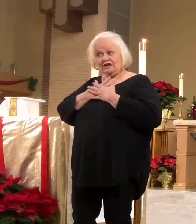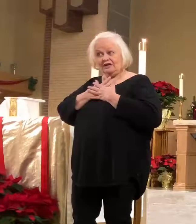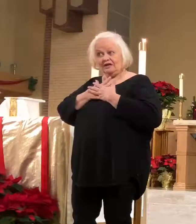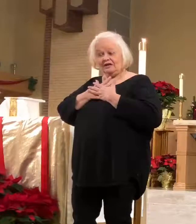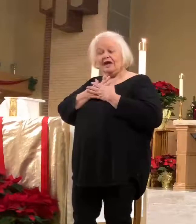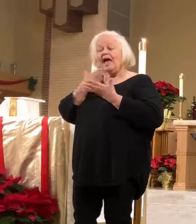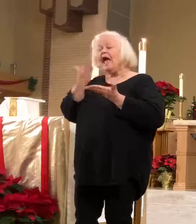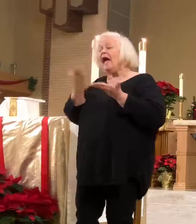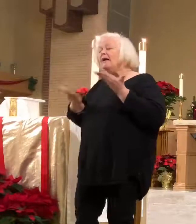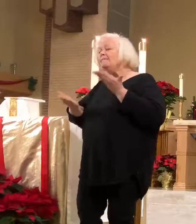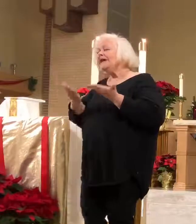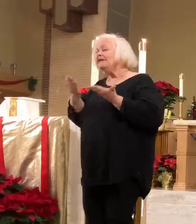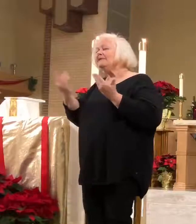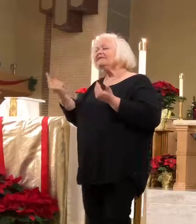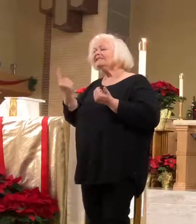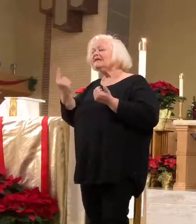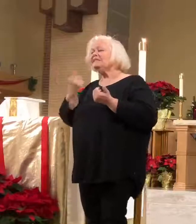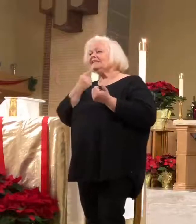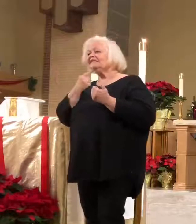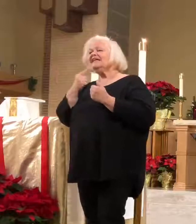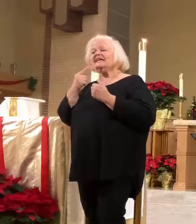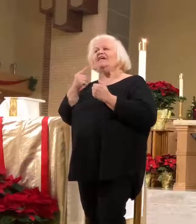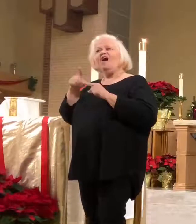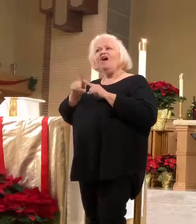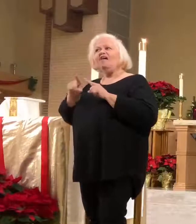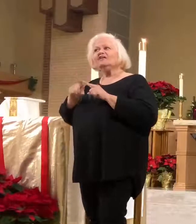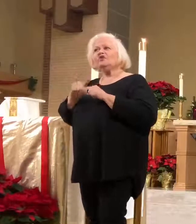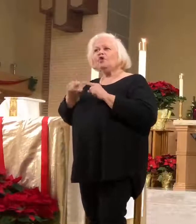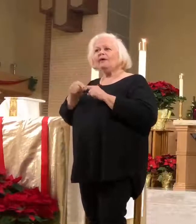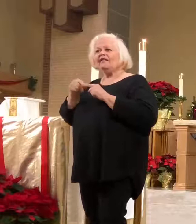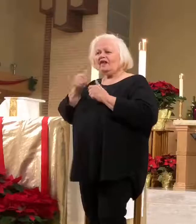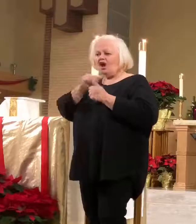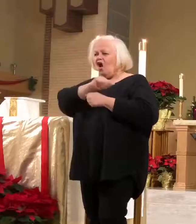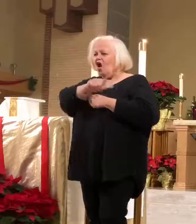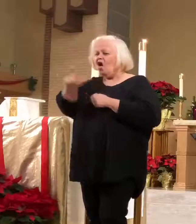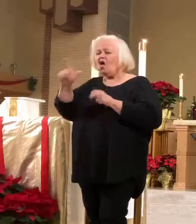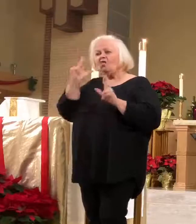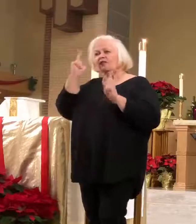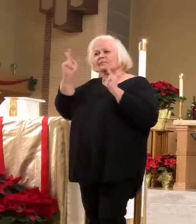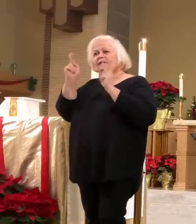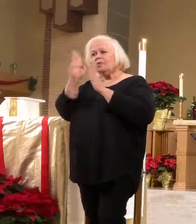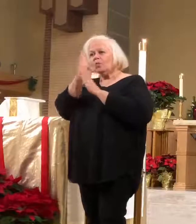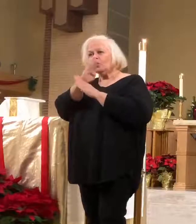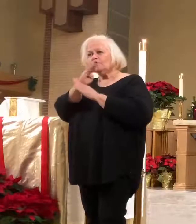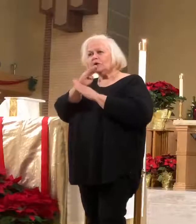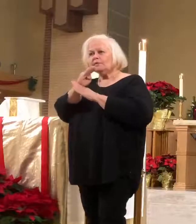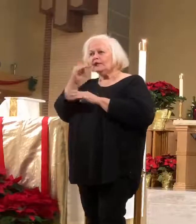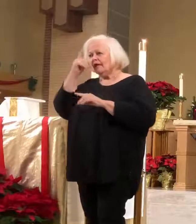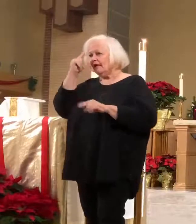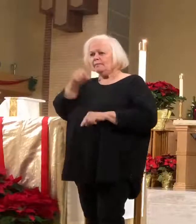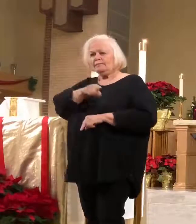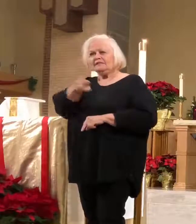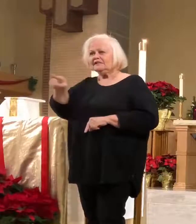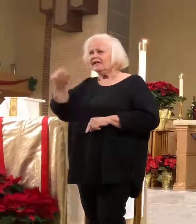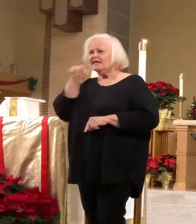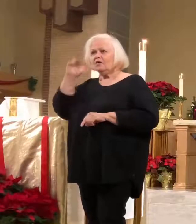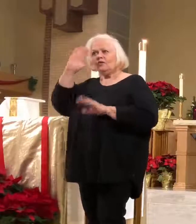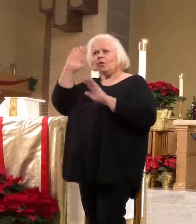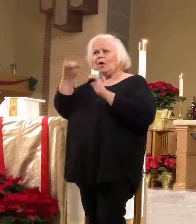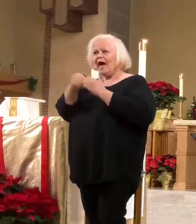And maybe there's something to be said, true, too, about the fact that everybody was greatly troubled because they don't know how the Messiah is going to